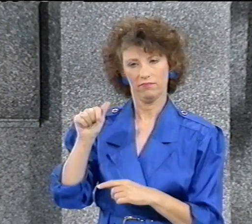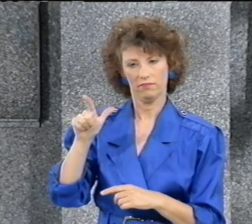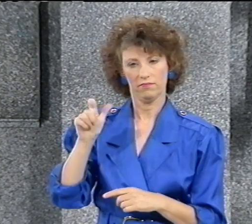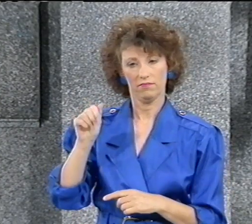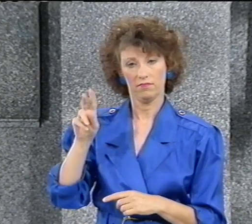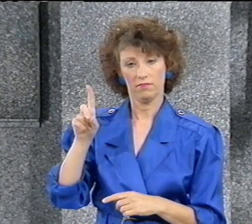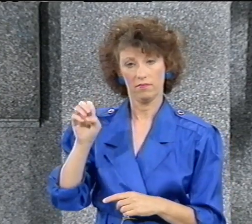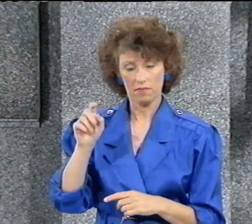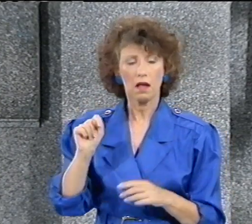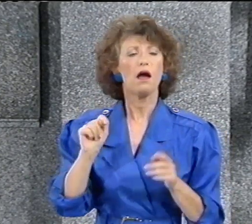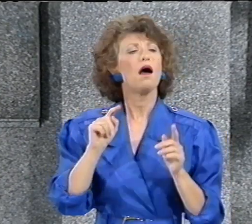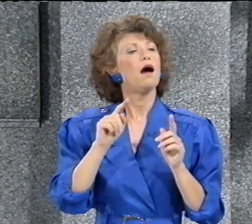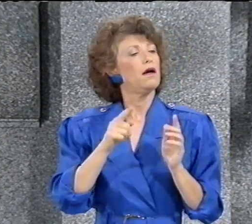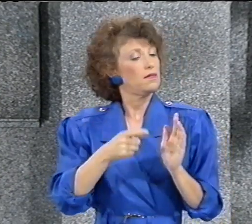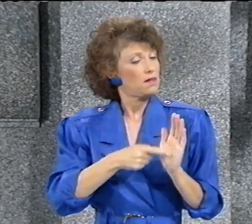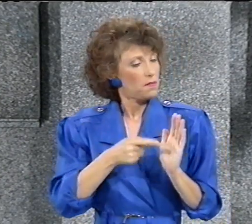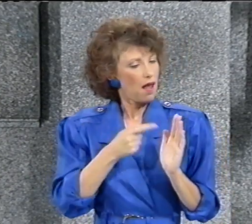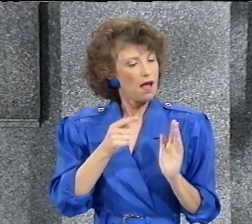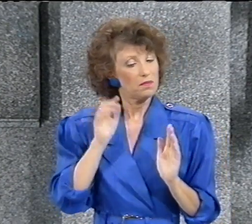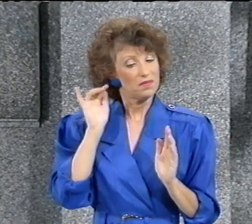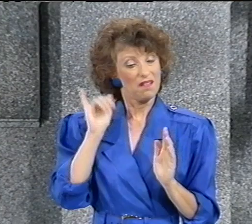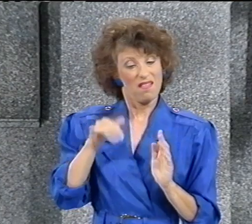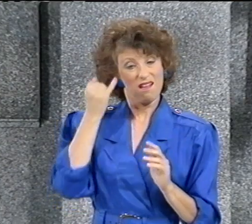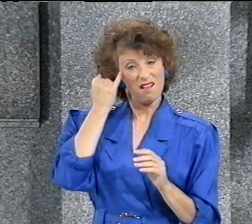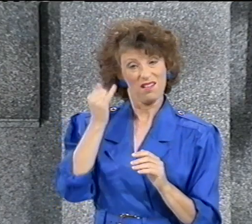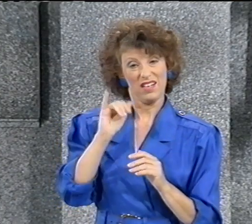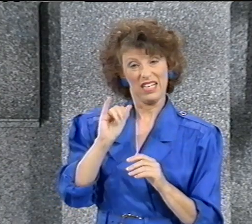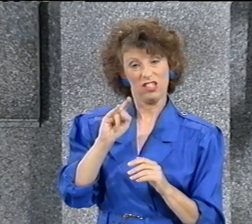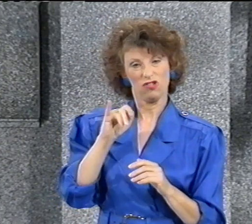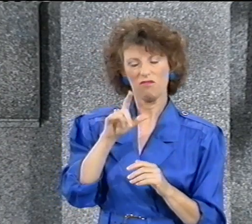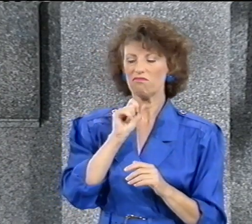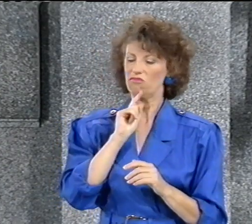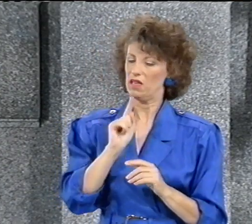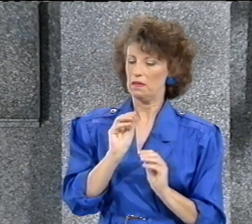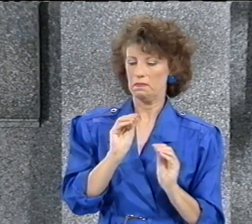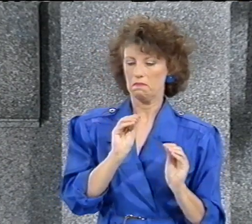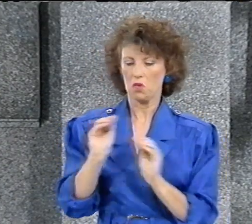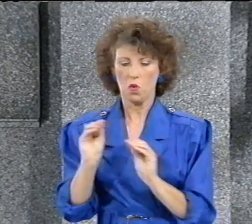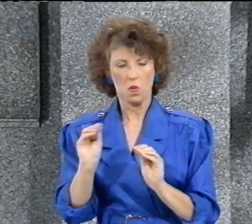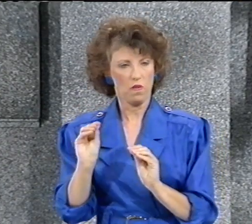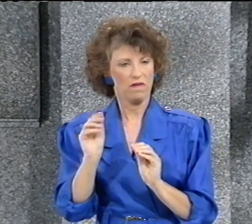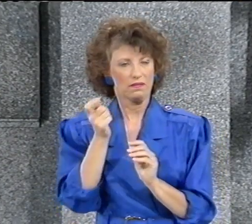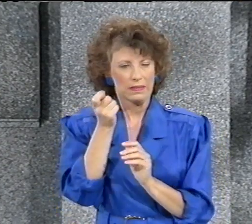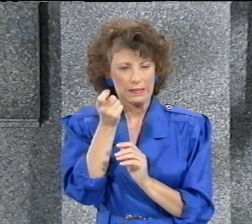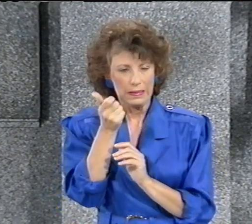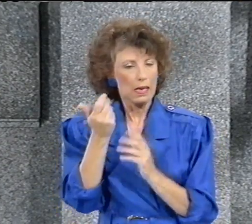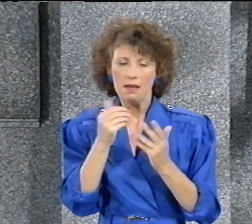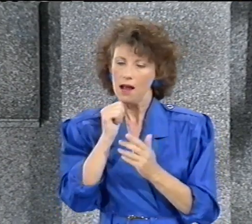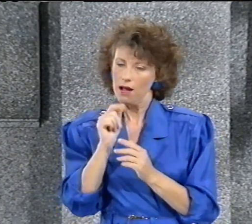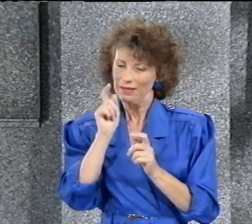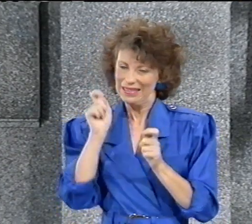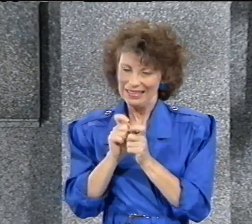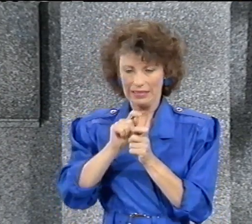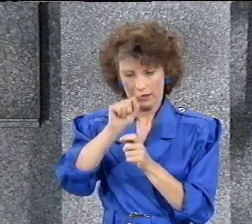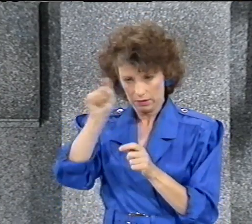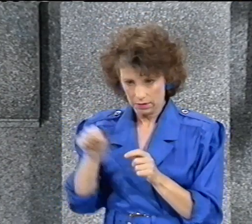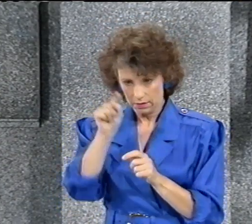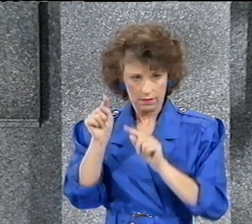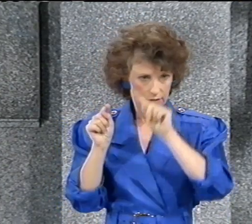Thomas H. Gallaudet. Sometimes the movement is circular and sometimes it's just holding the letter a little